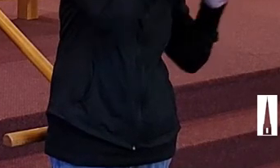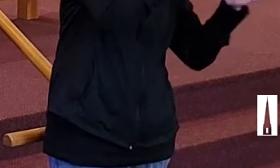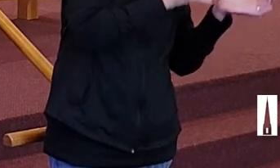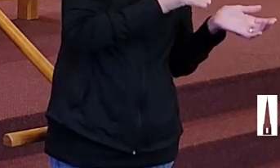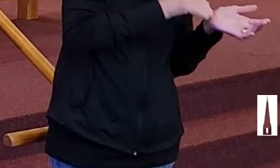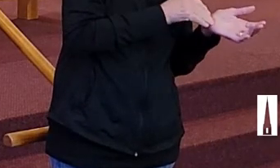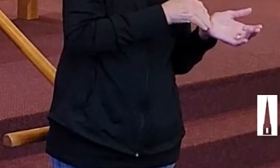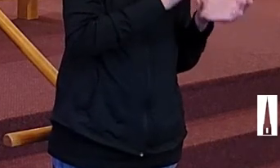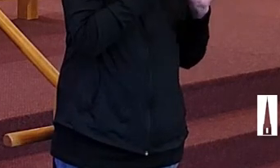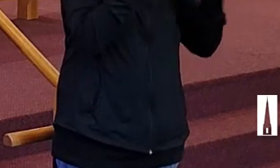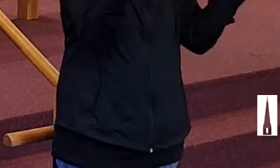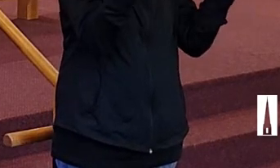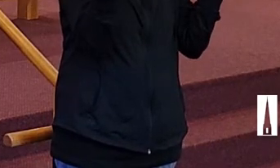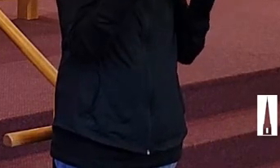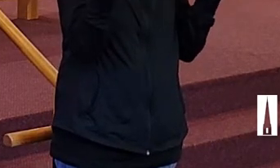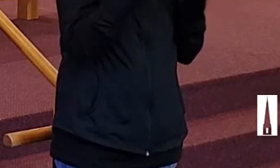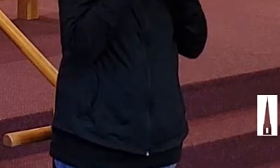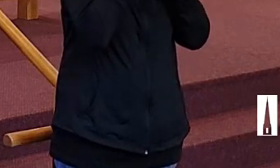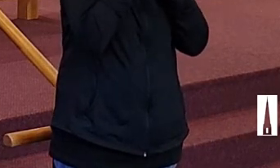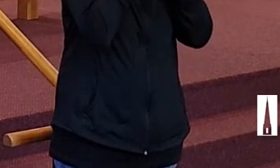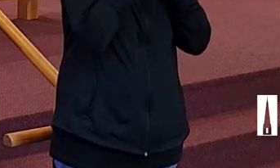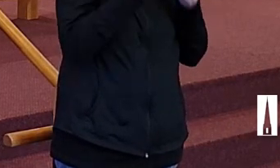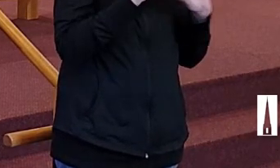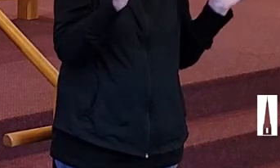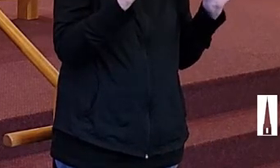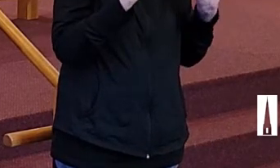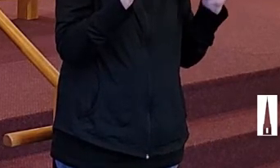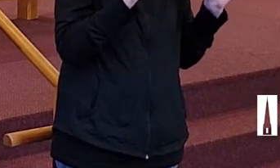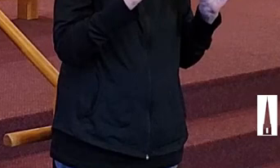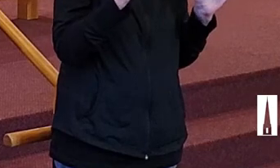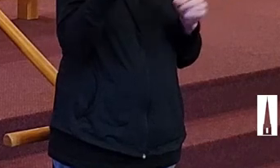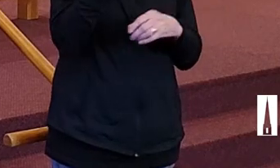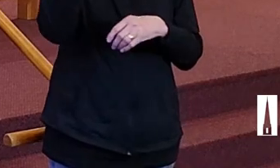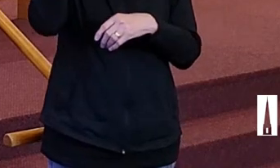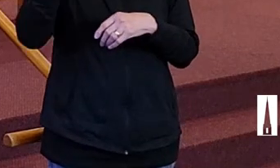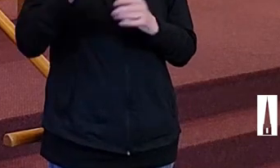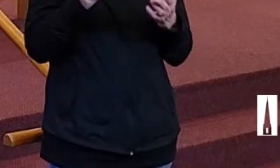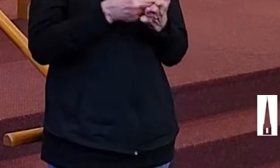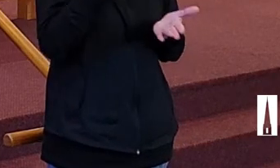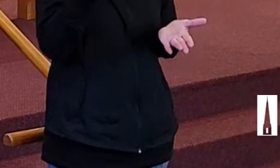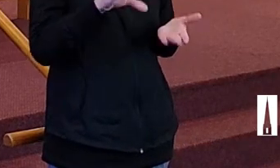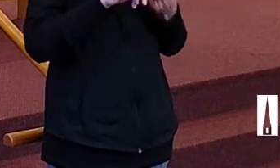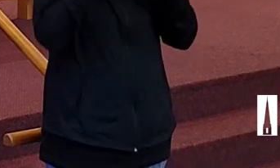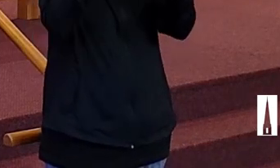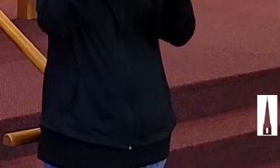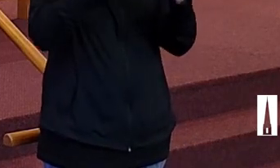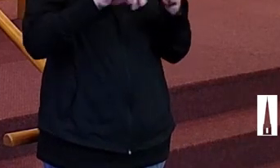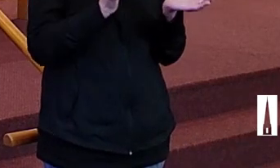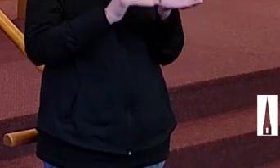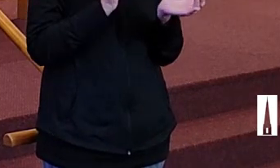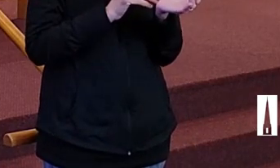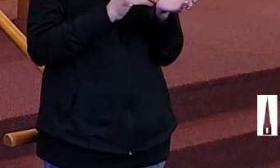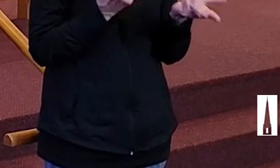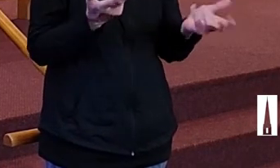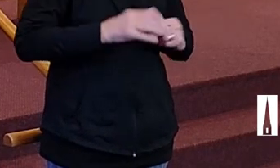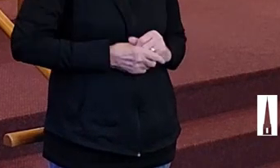enough to need to see a doctor, certainly not at how much healthcare costs were even 10 years ago, let alone